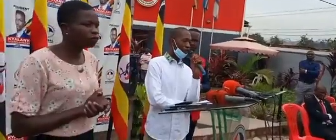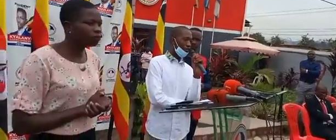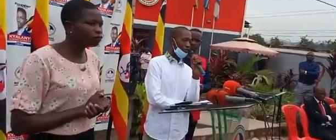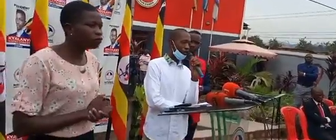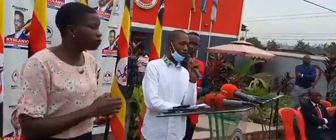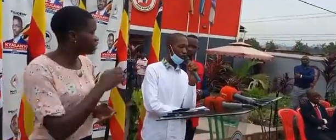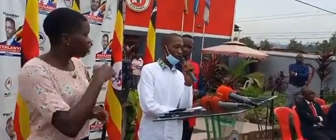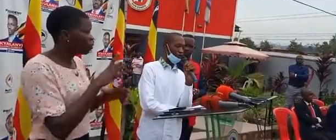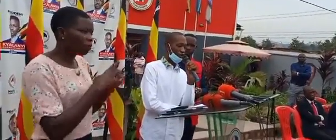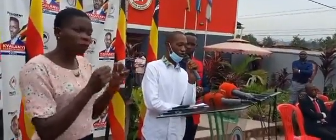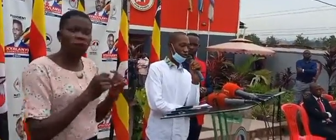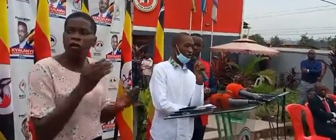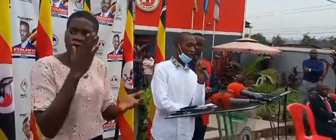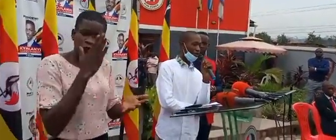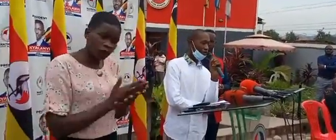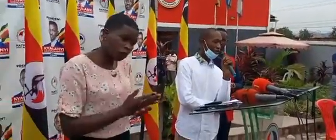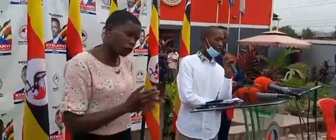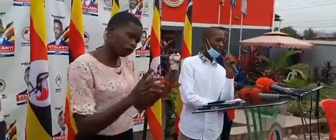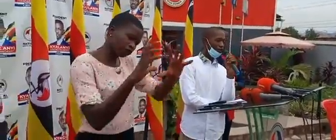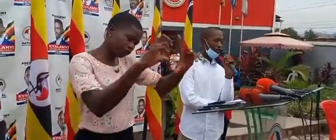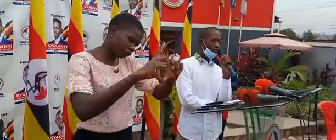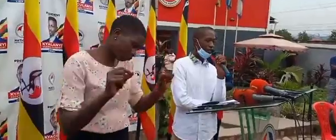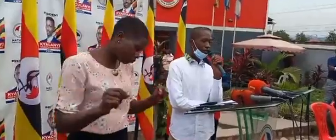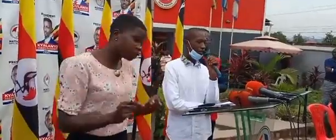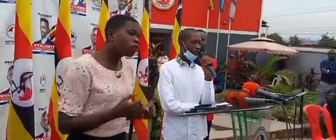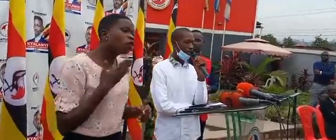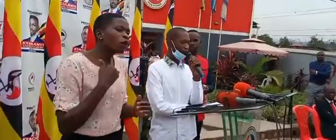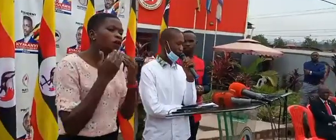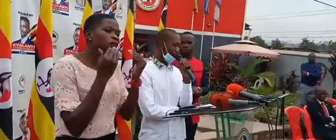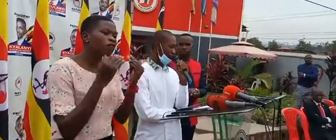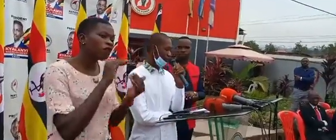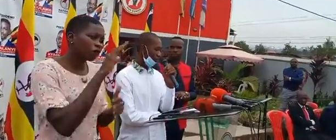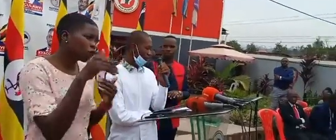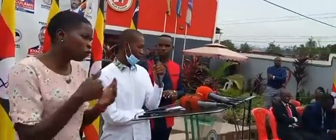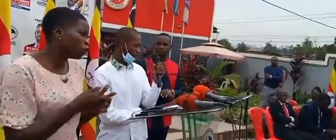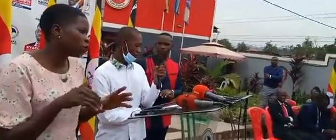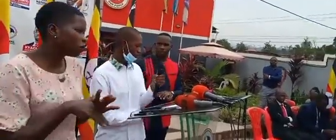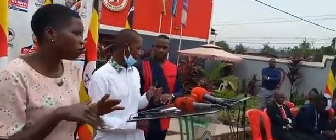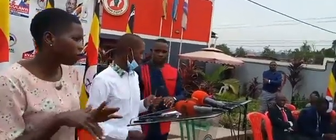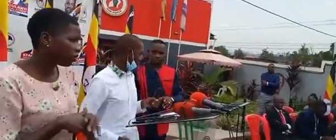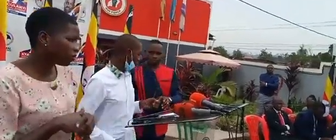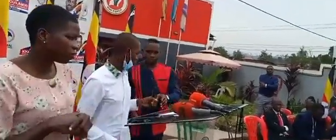ebigambo byange bikomyawo nyongera okubeebaza mwena mwena